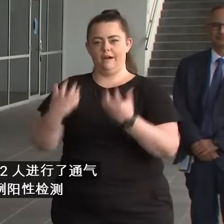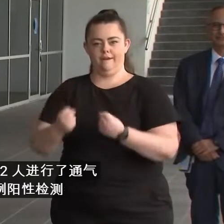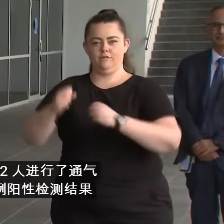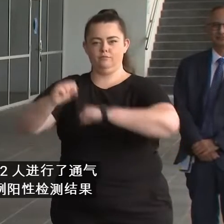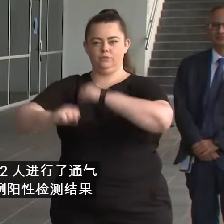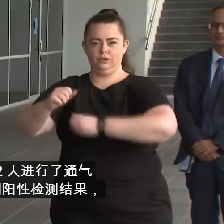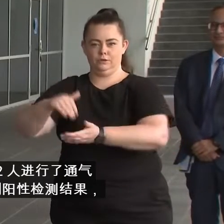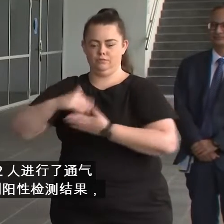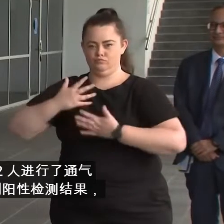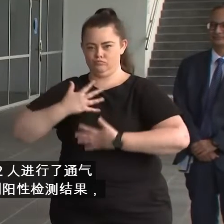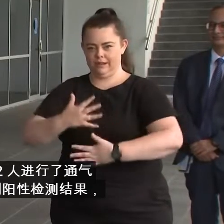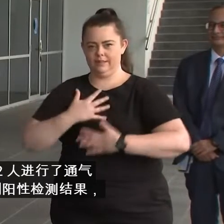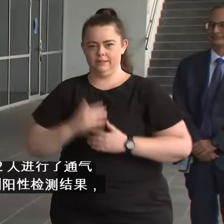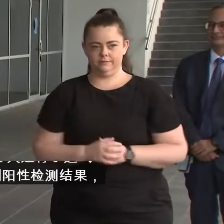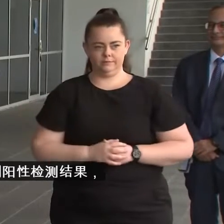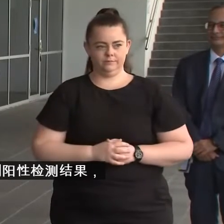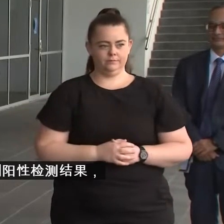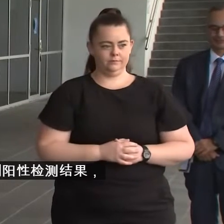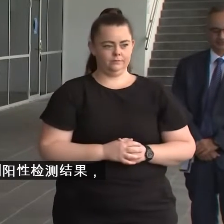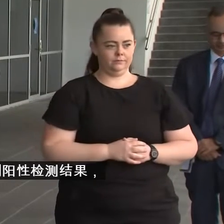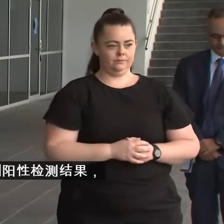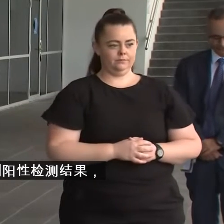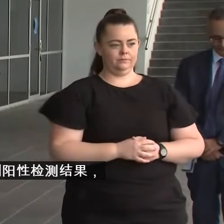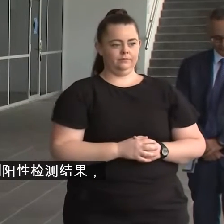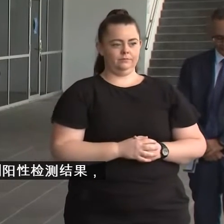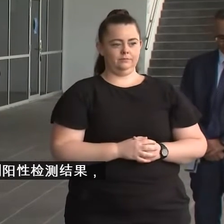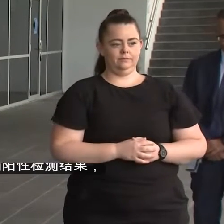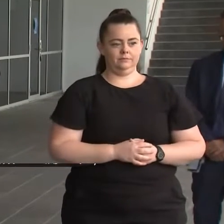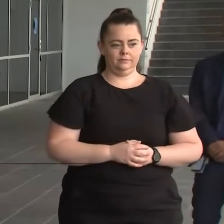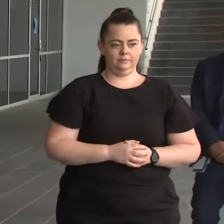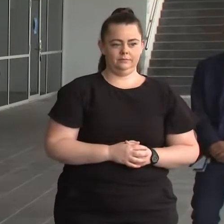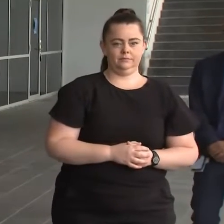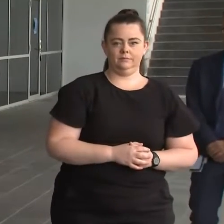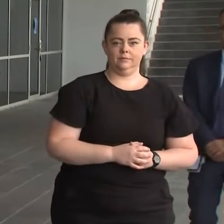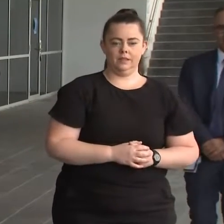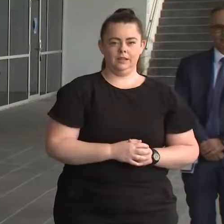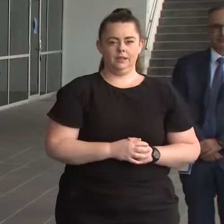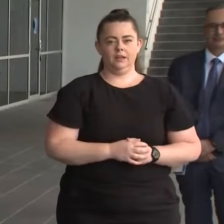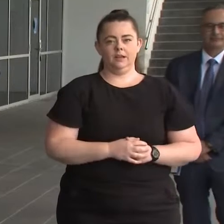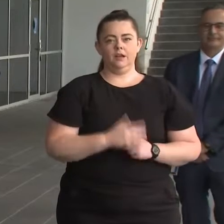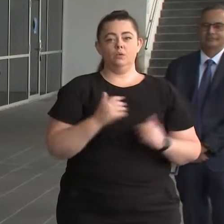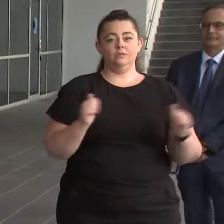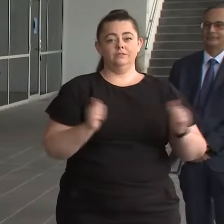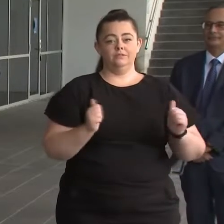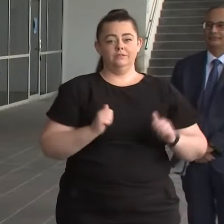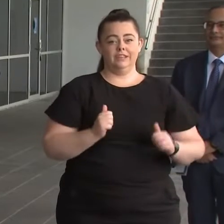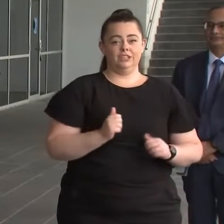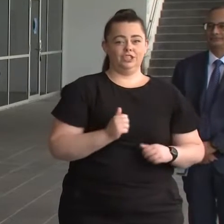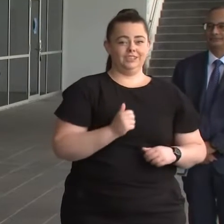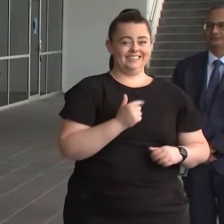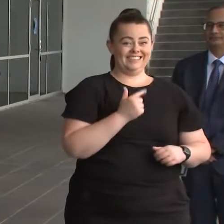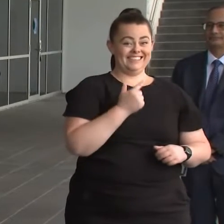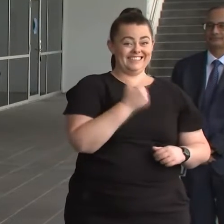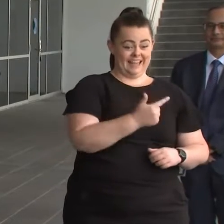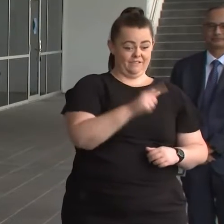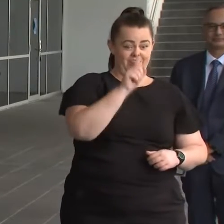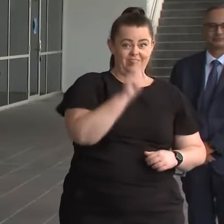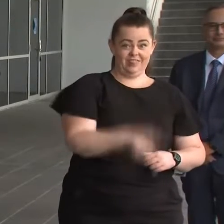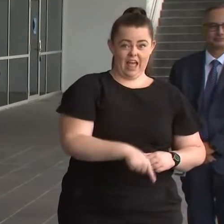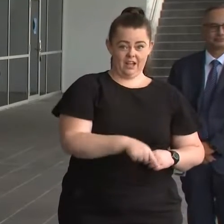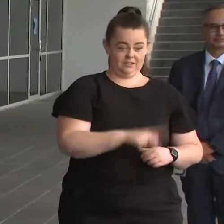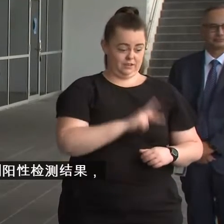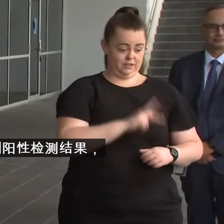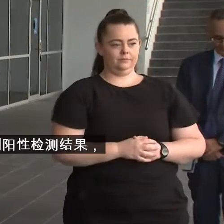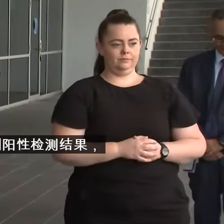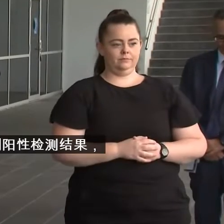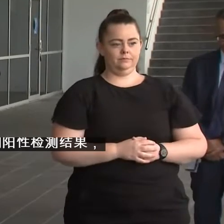17,316 positive test results returned, including 7,382 positive rapid antigen tests and